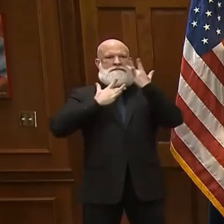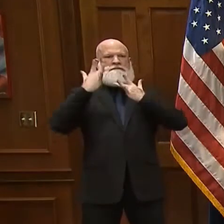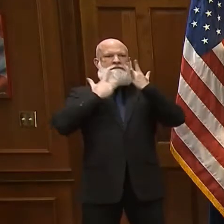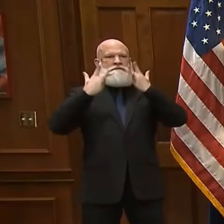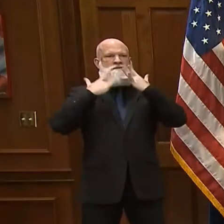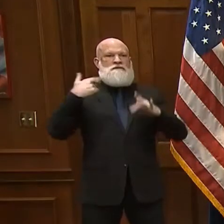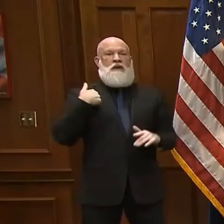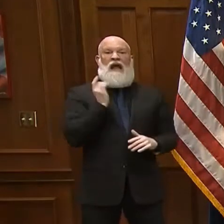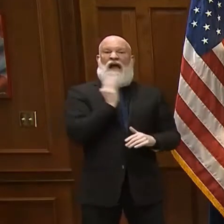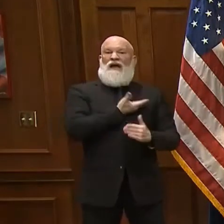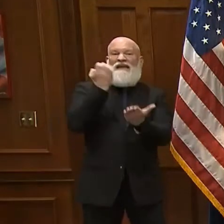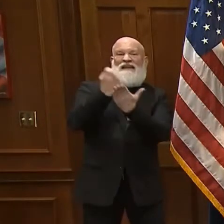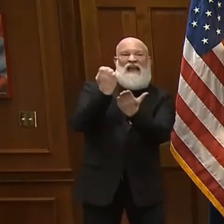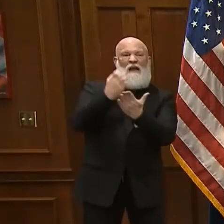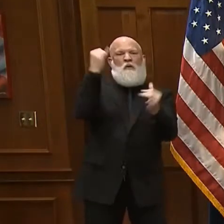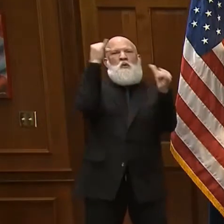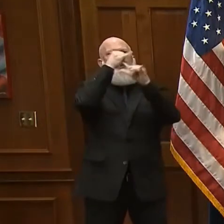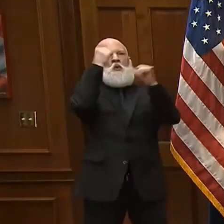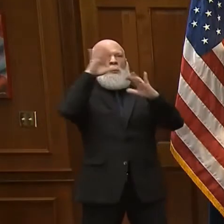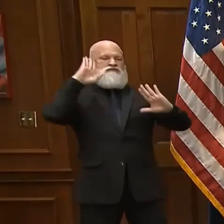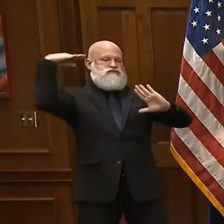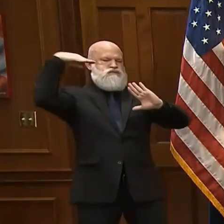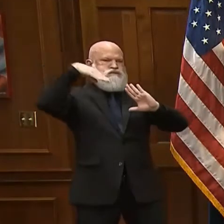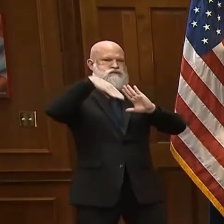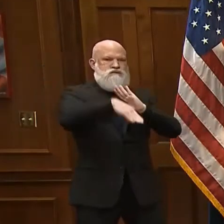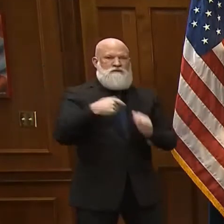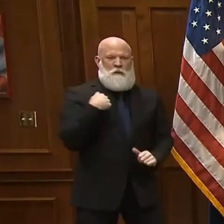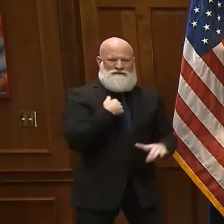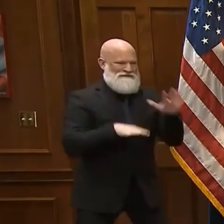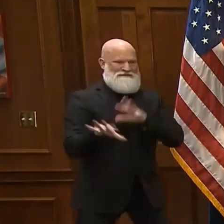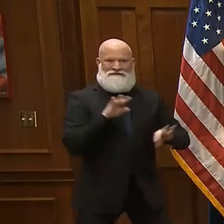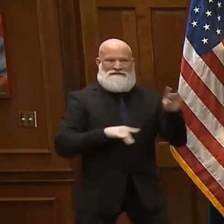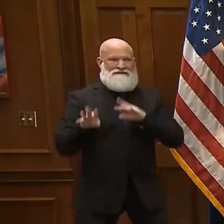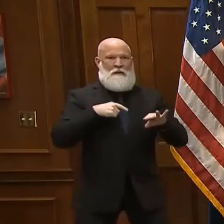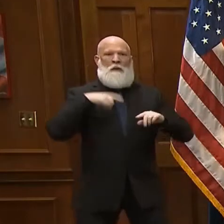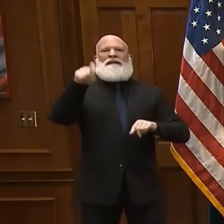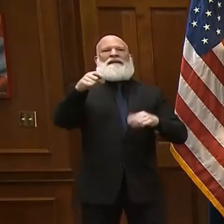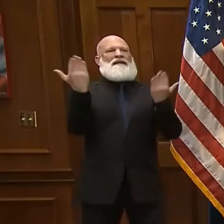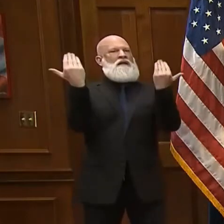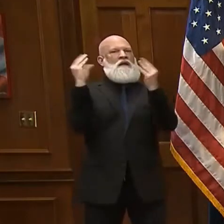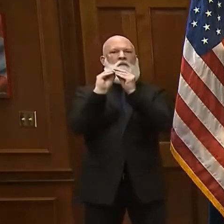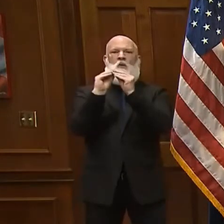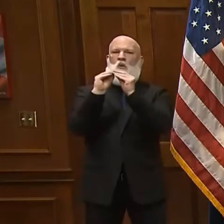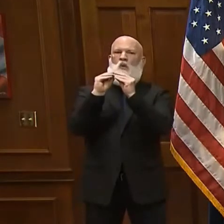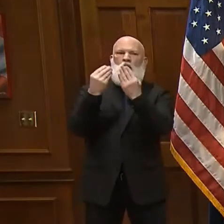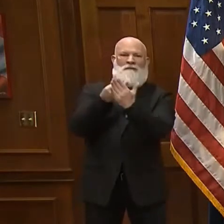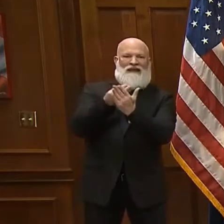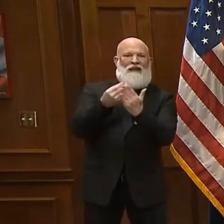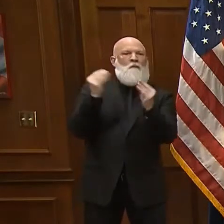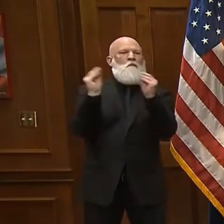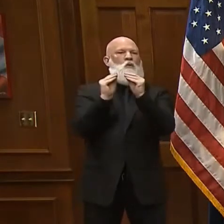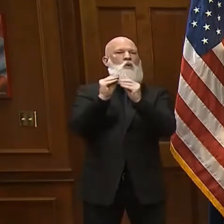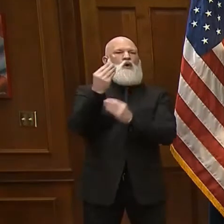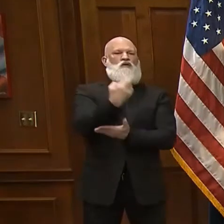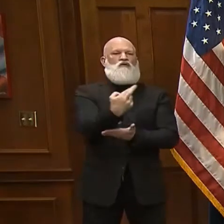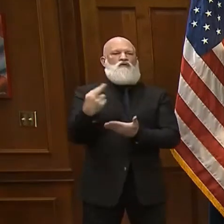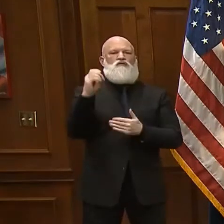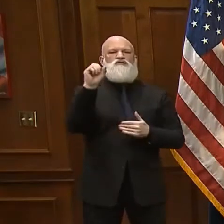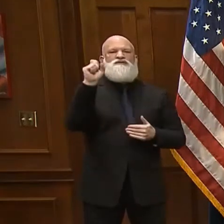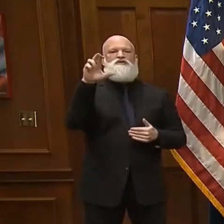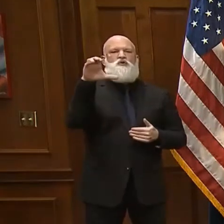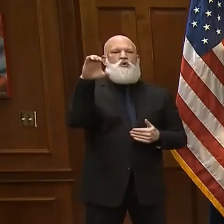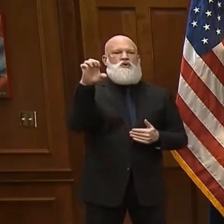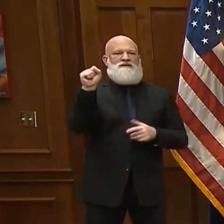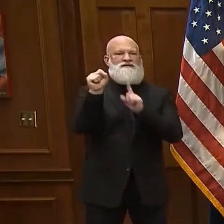crisis. We desperately need these resources, and I look forward to working with our federal counterparts in the days and weeks